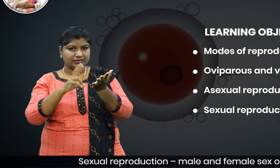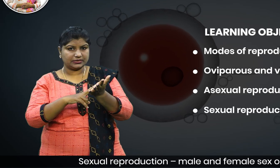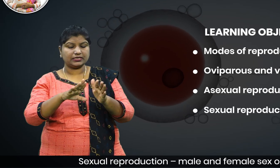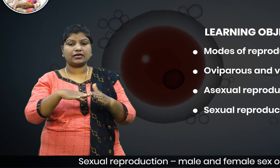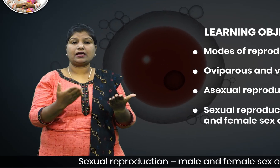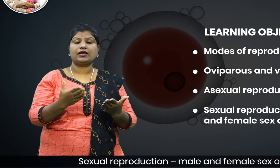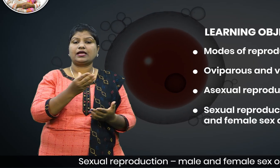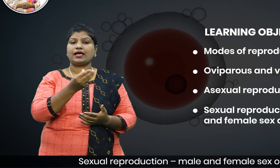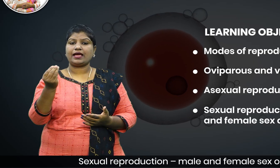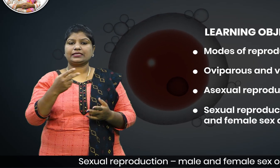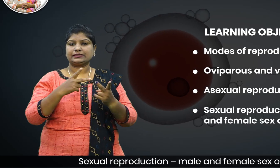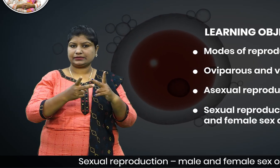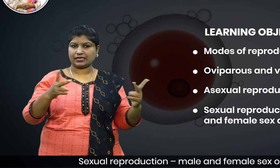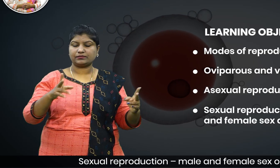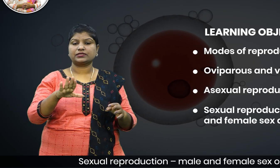sexual reproduction,